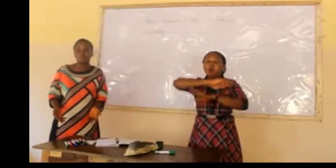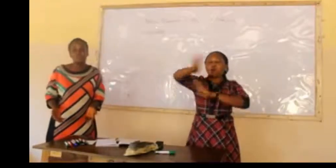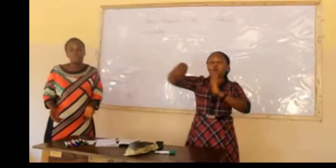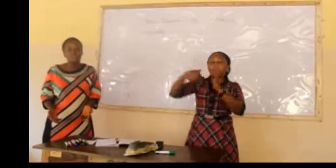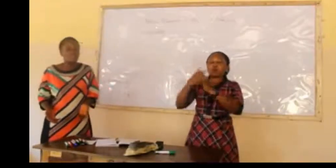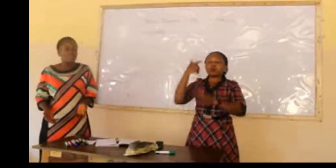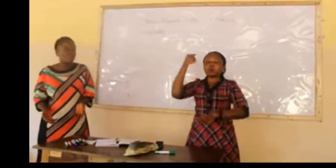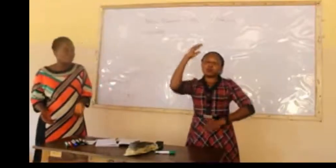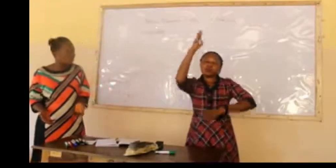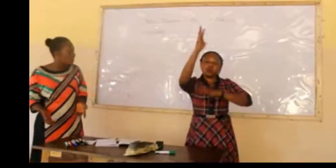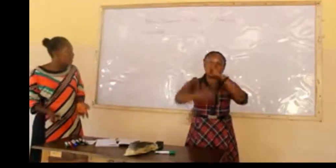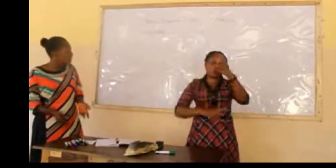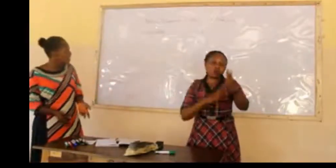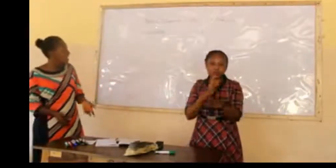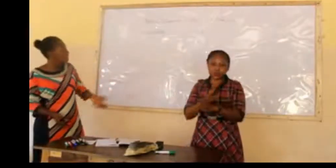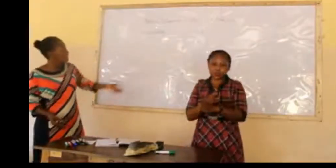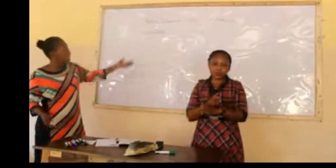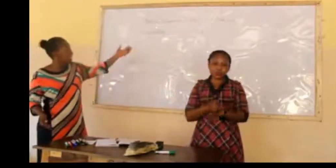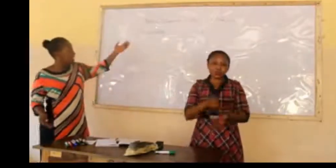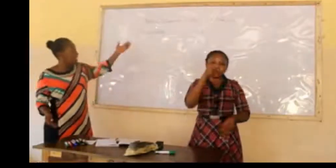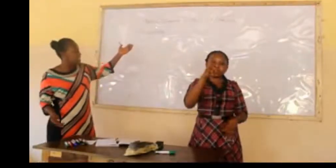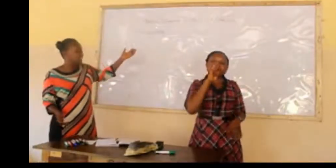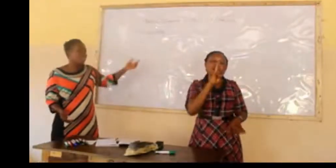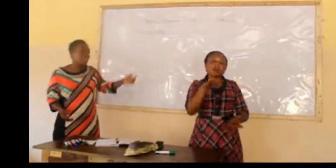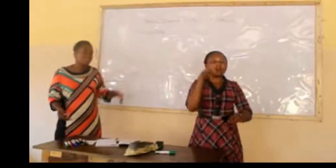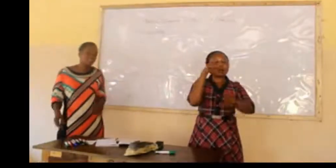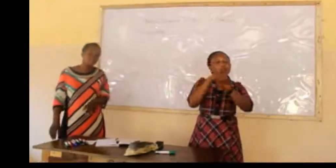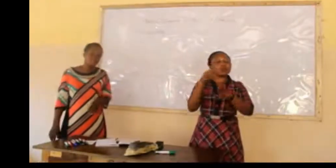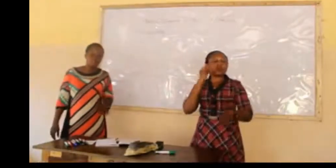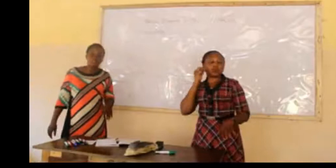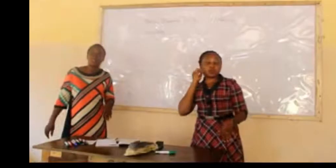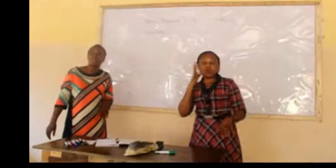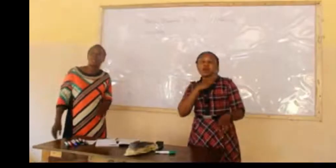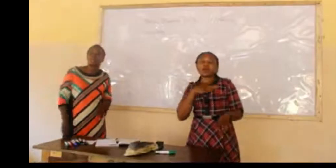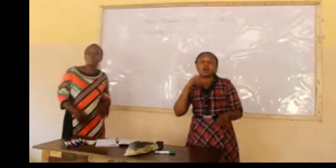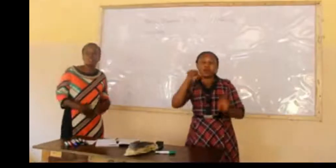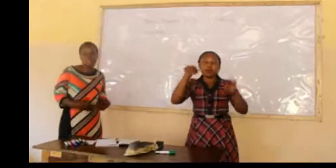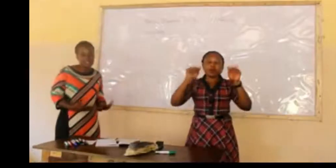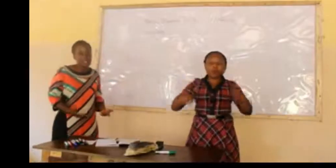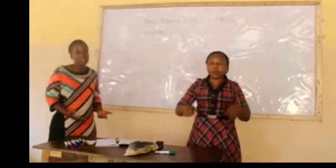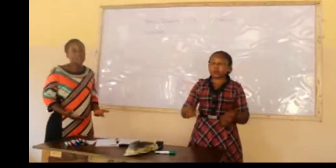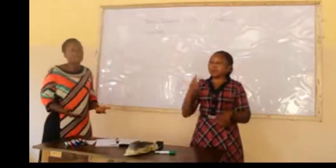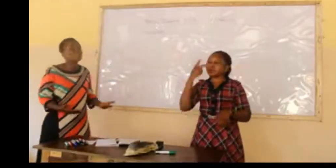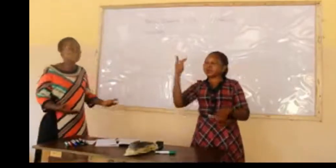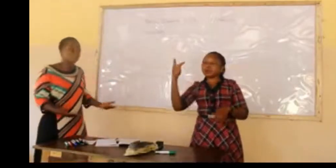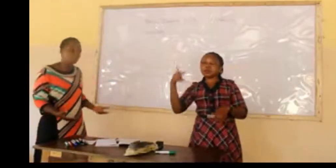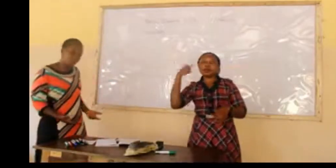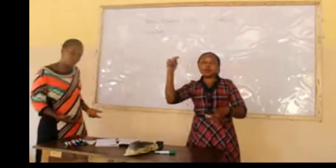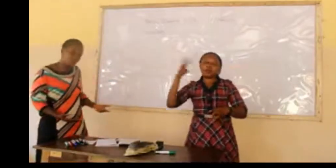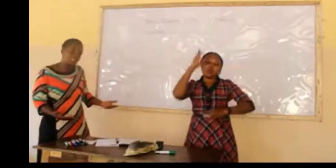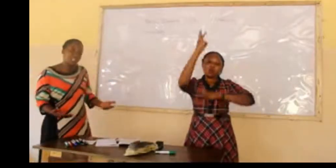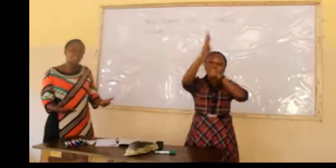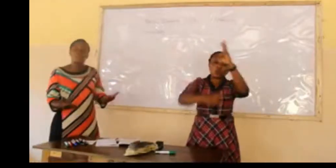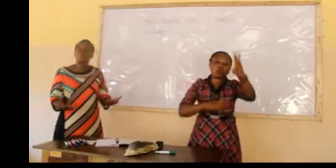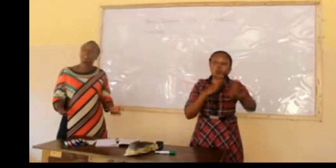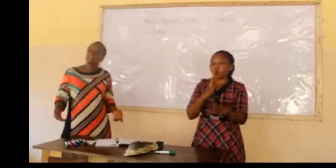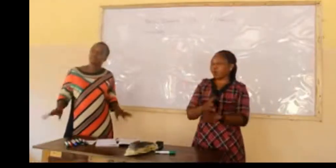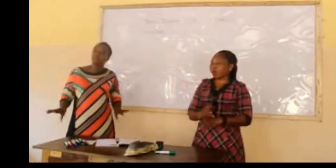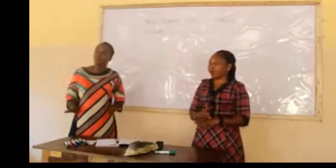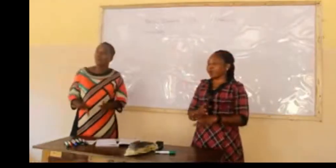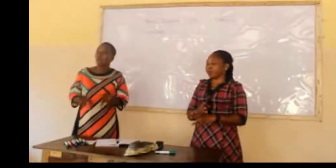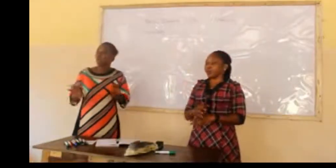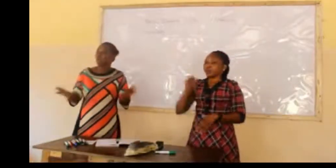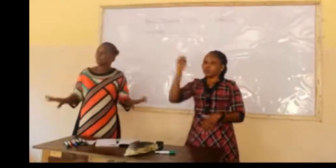parlor. So we are looking at the satellite so that you can understand what makes you to stay in your